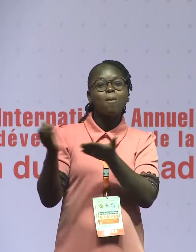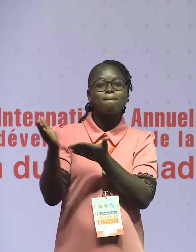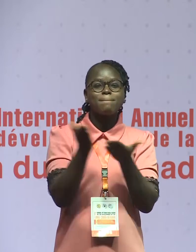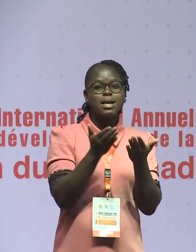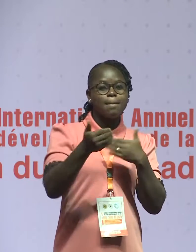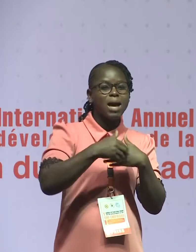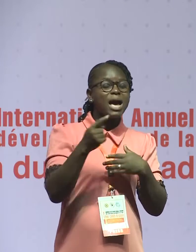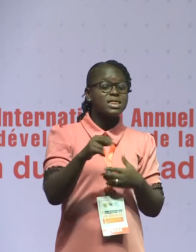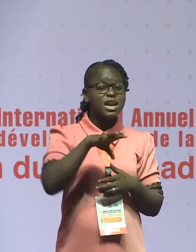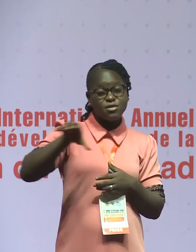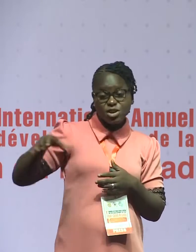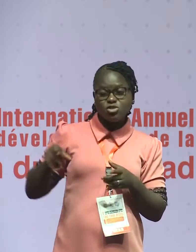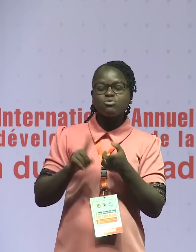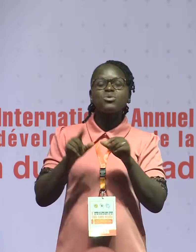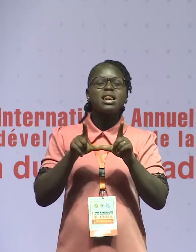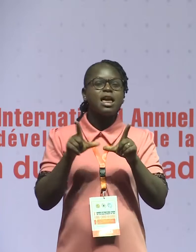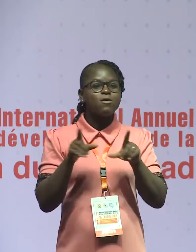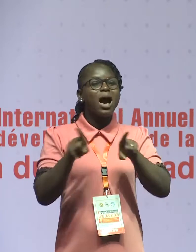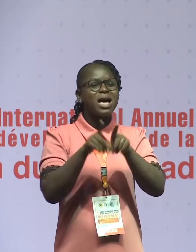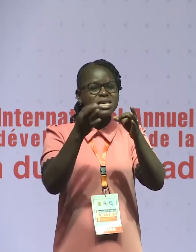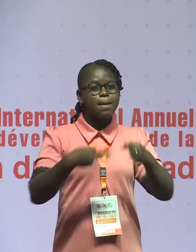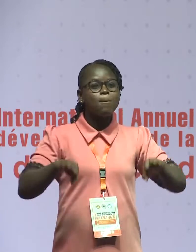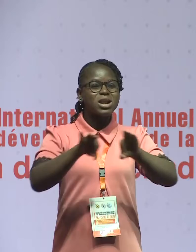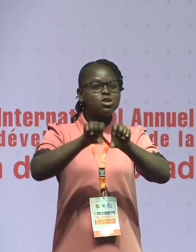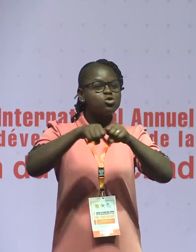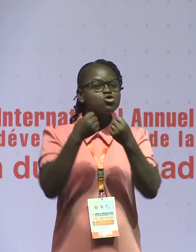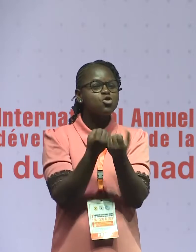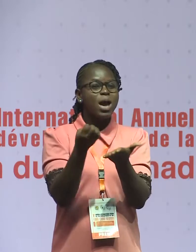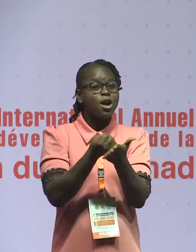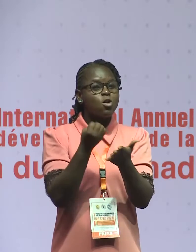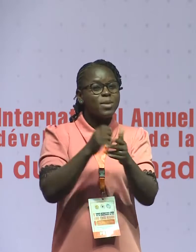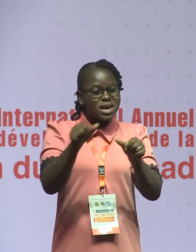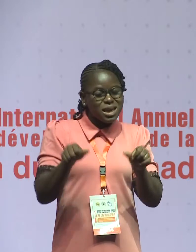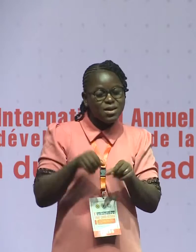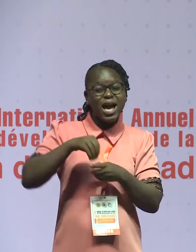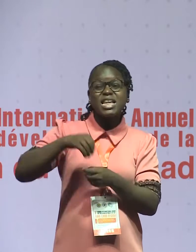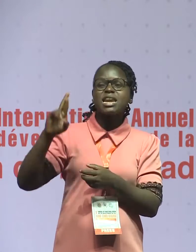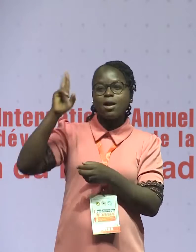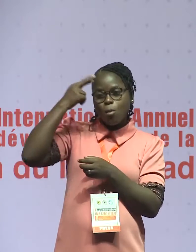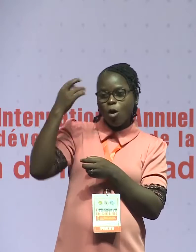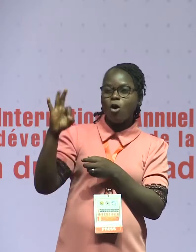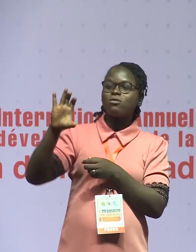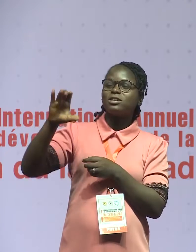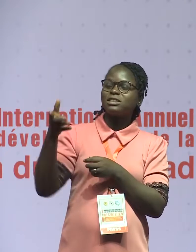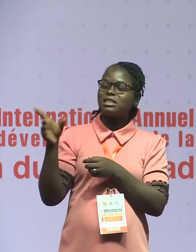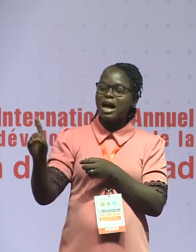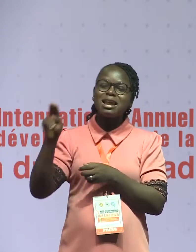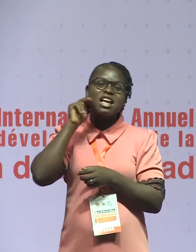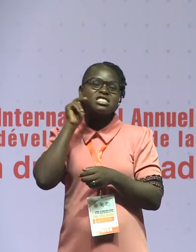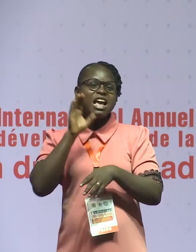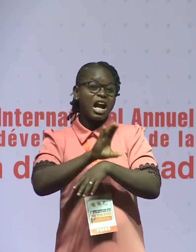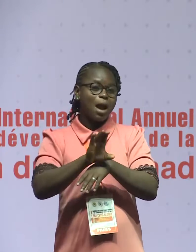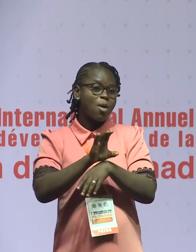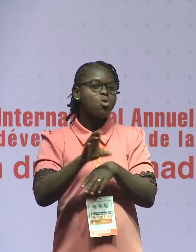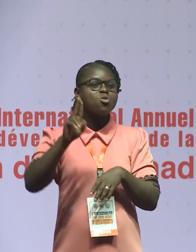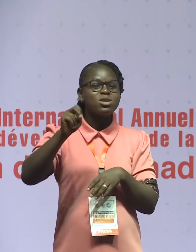its status as an important socioeconomic area in the republics of Chad, Nigeria, Cameroon, and